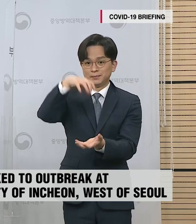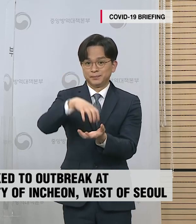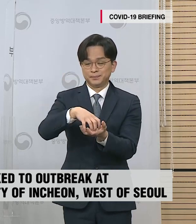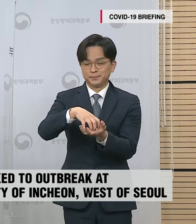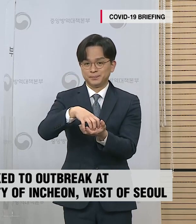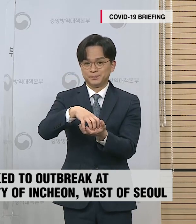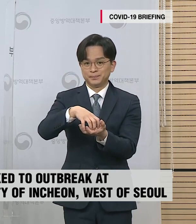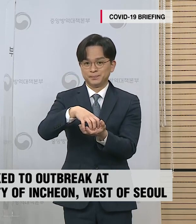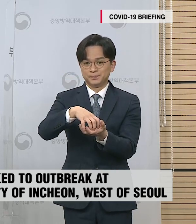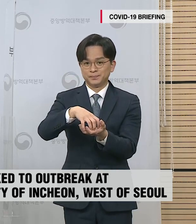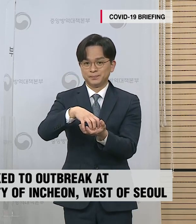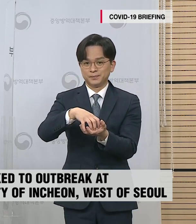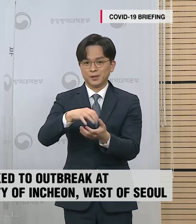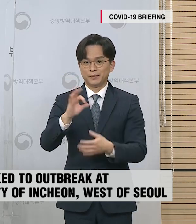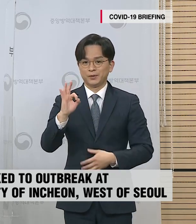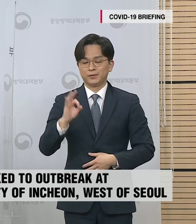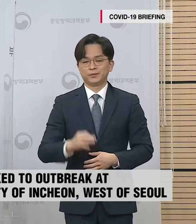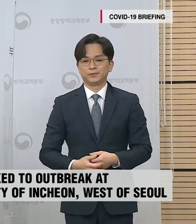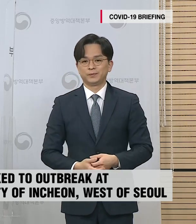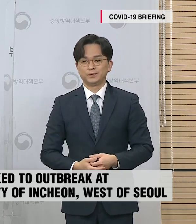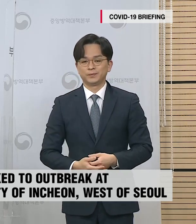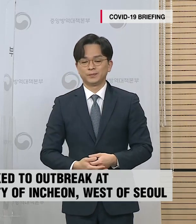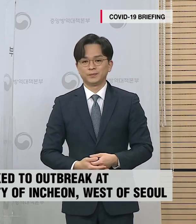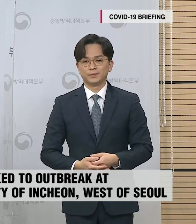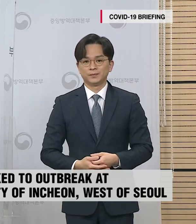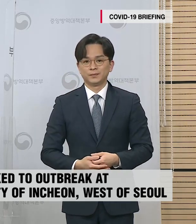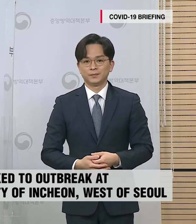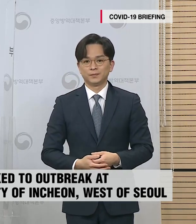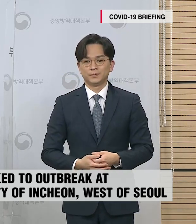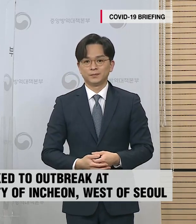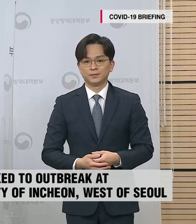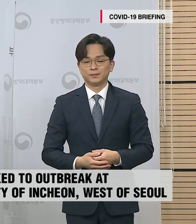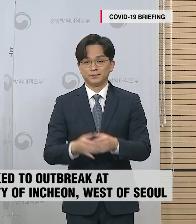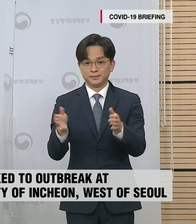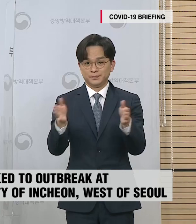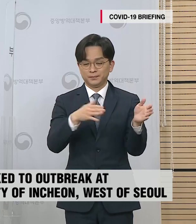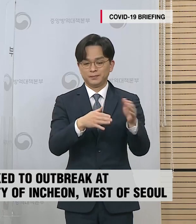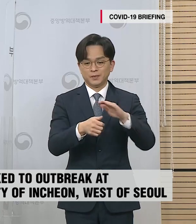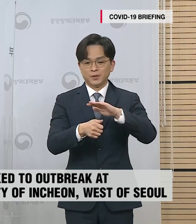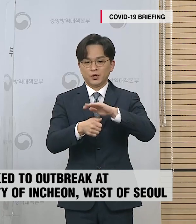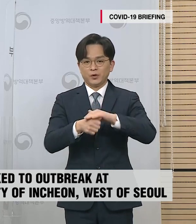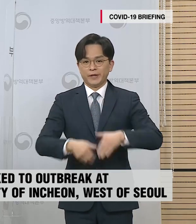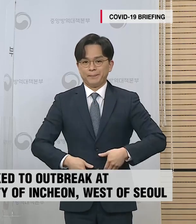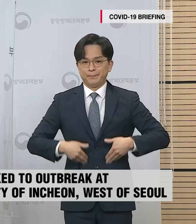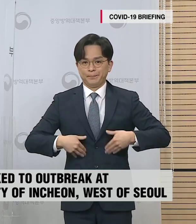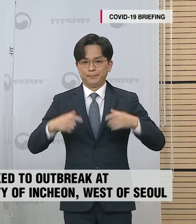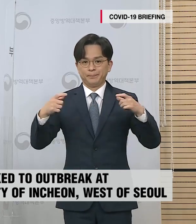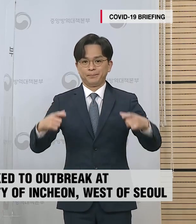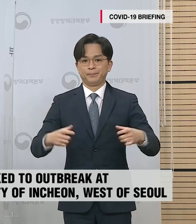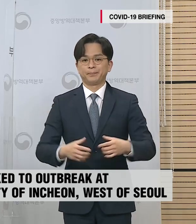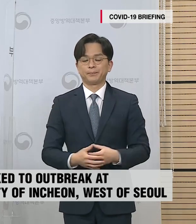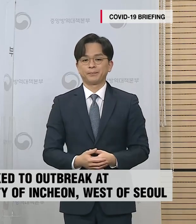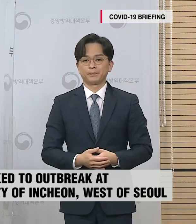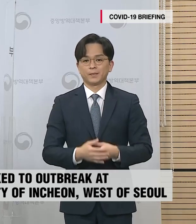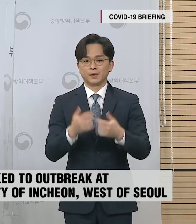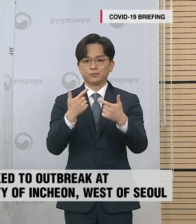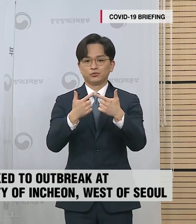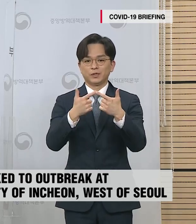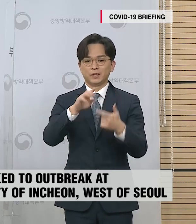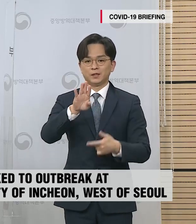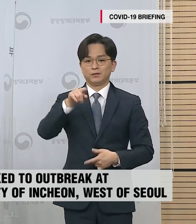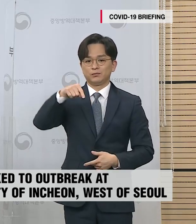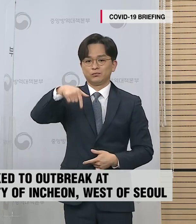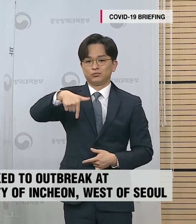9 additional patients, and a total of 10 have been confirmed to date. And in Gyeongnam area,